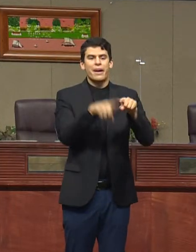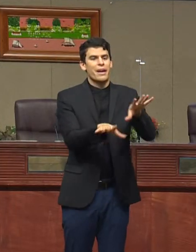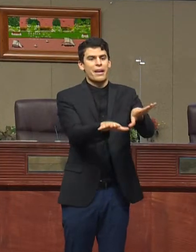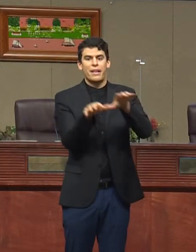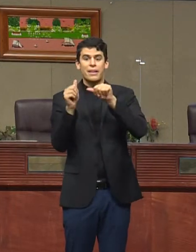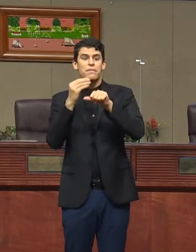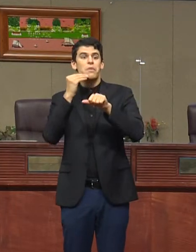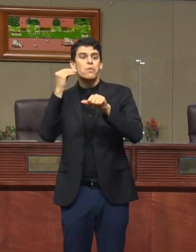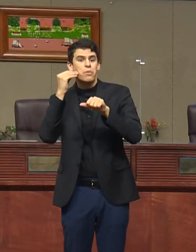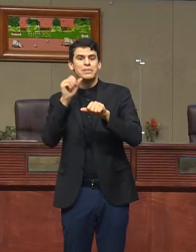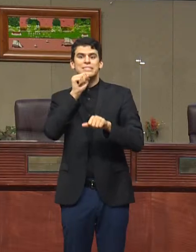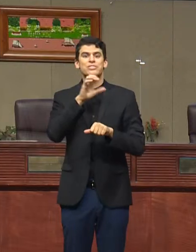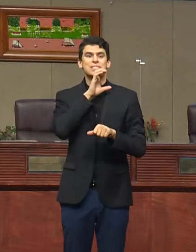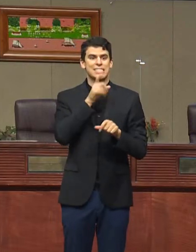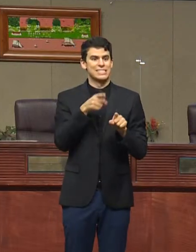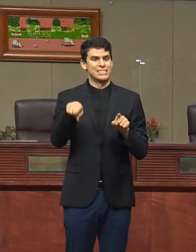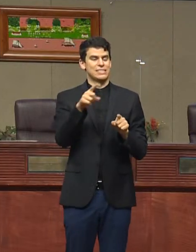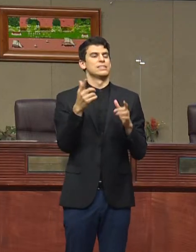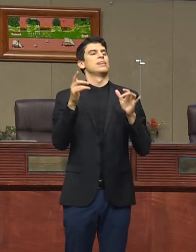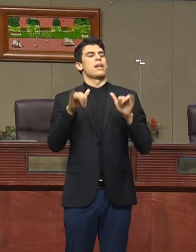seniors.